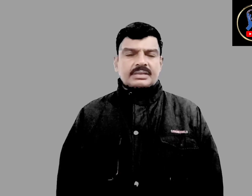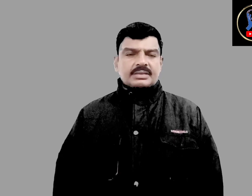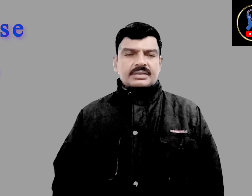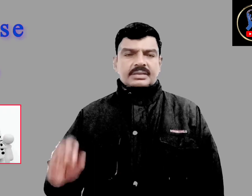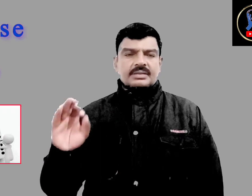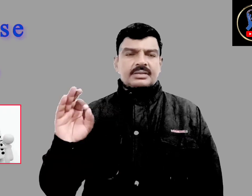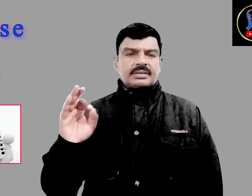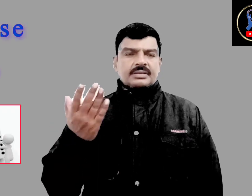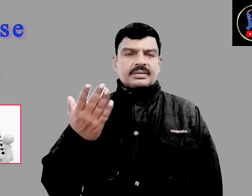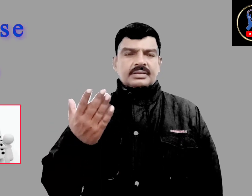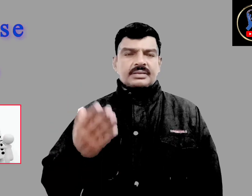cause,